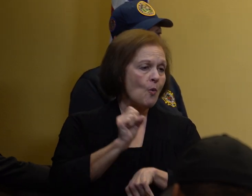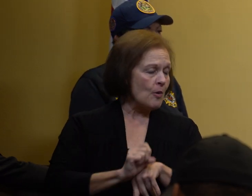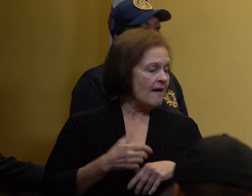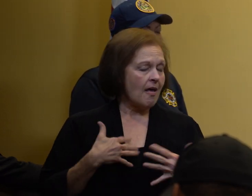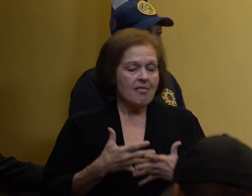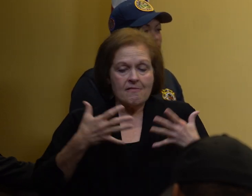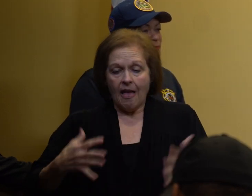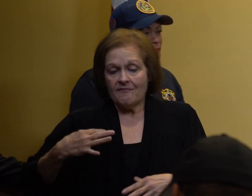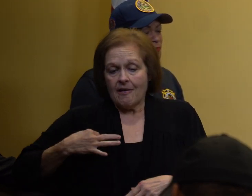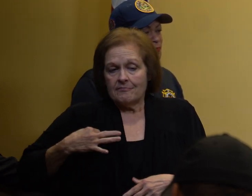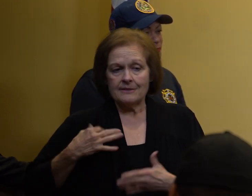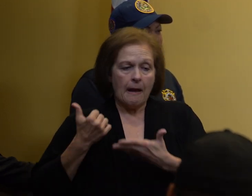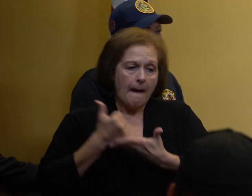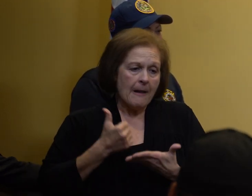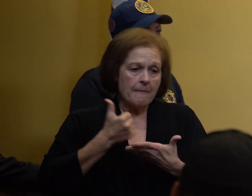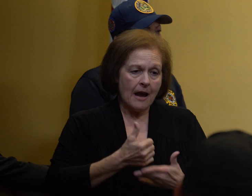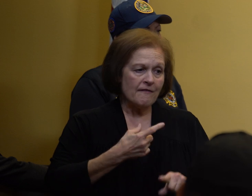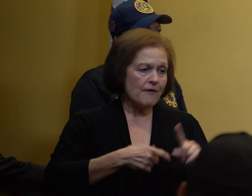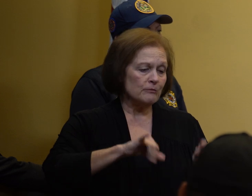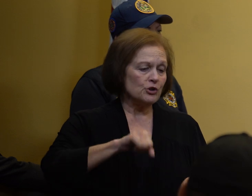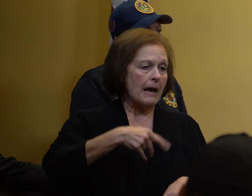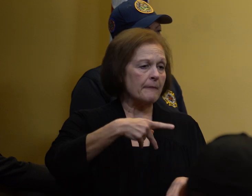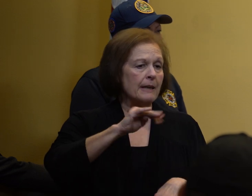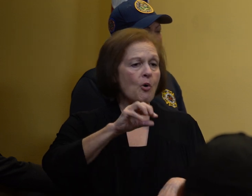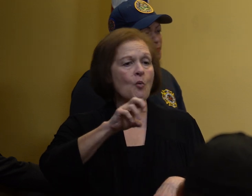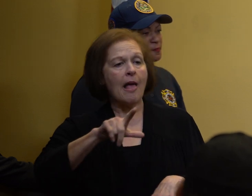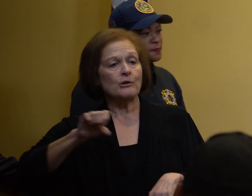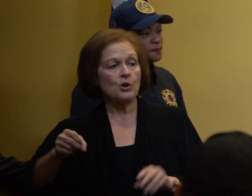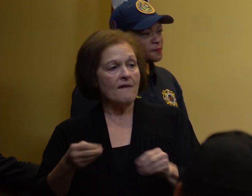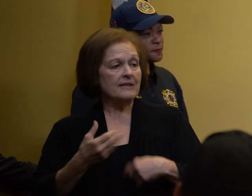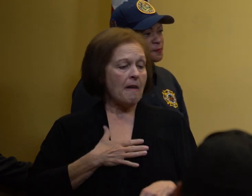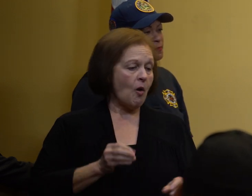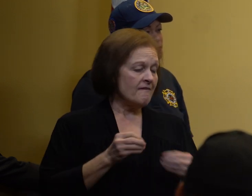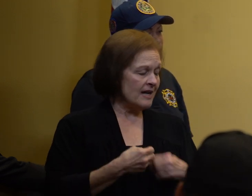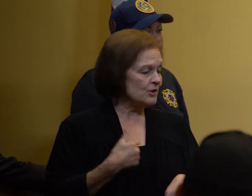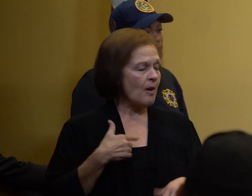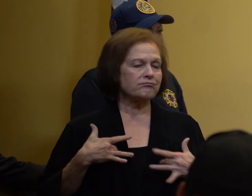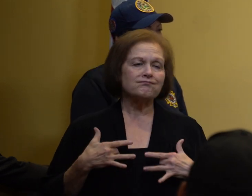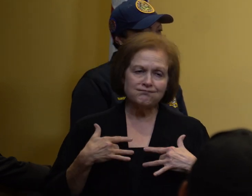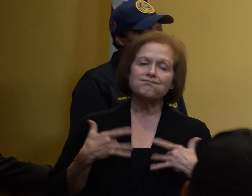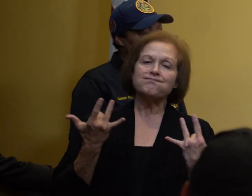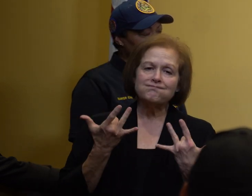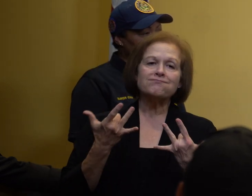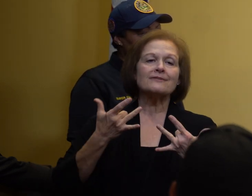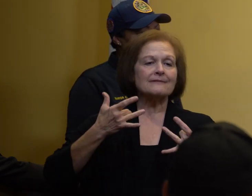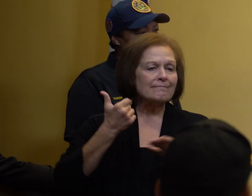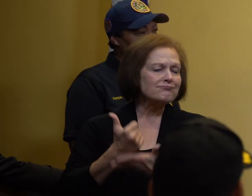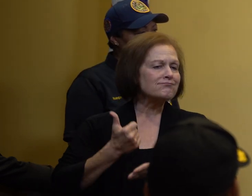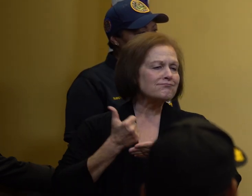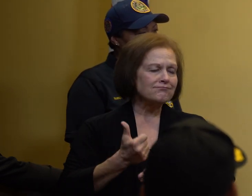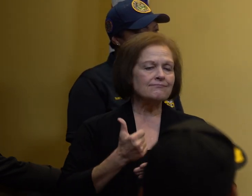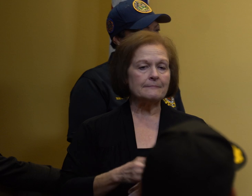of volunteers, including people from JP Morrell's office, my office, and we had a wonderful event. Just a couple things from my